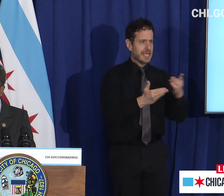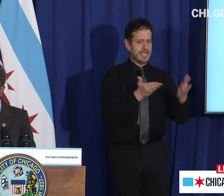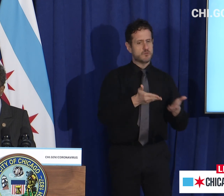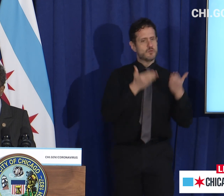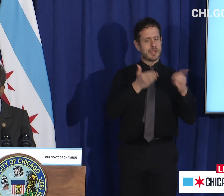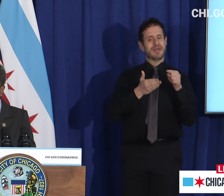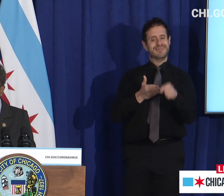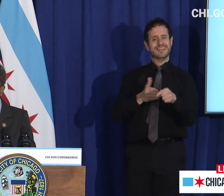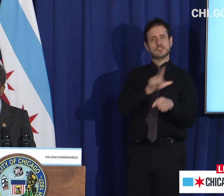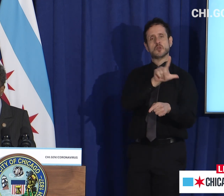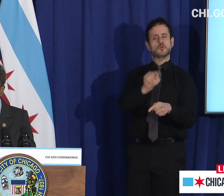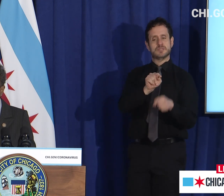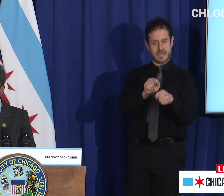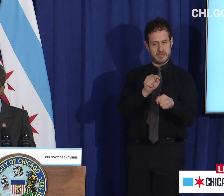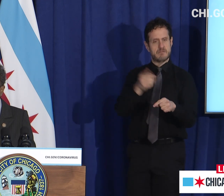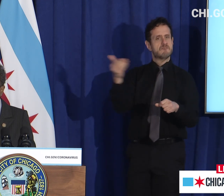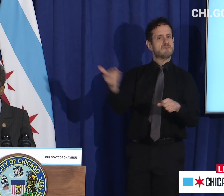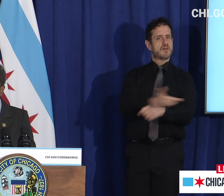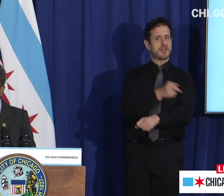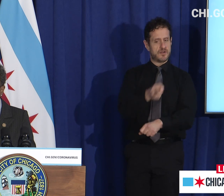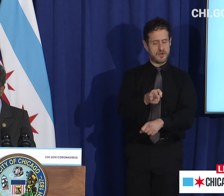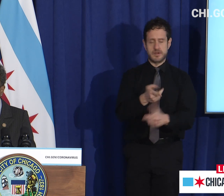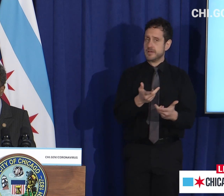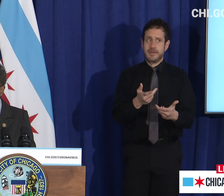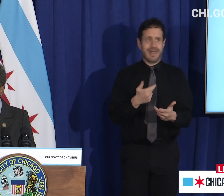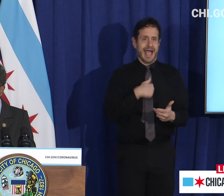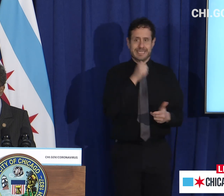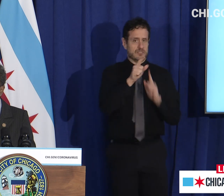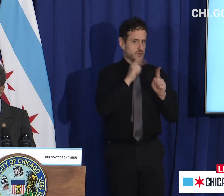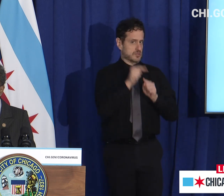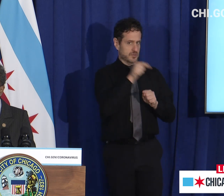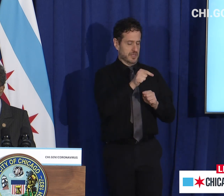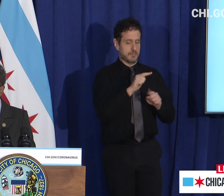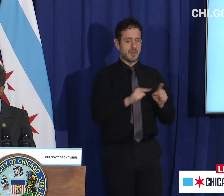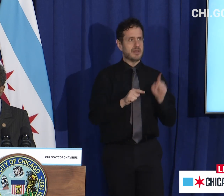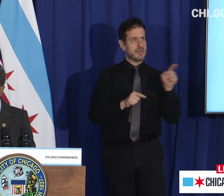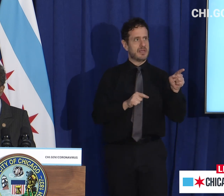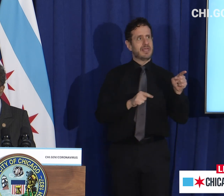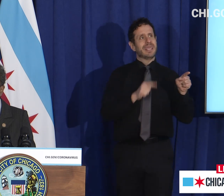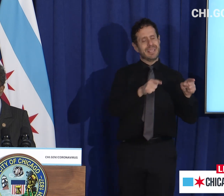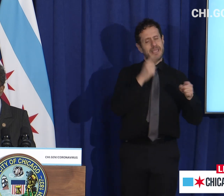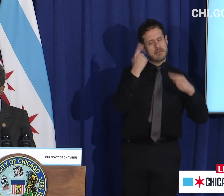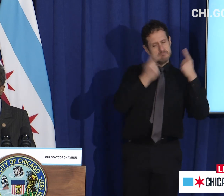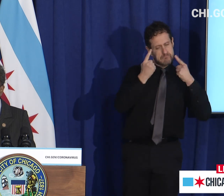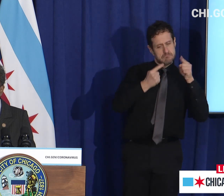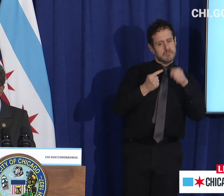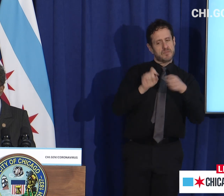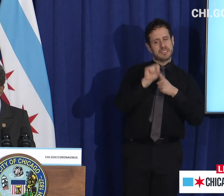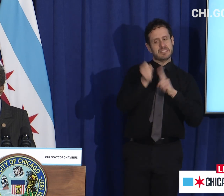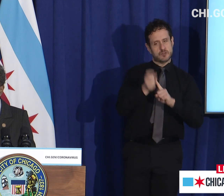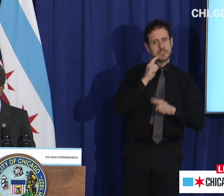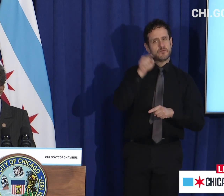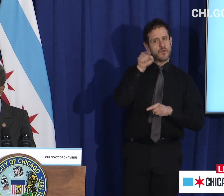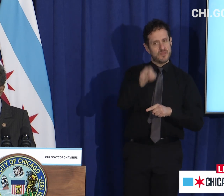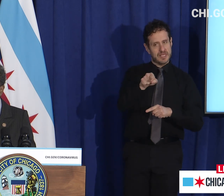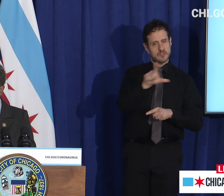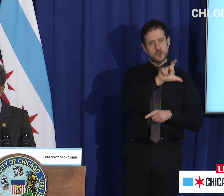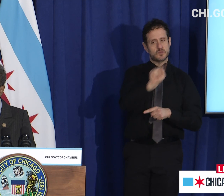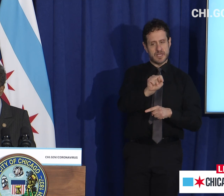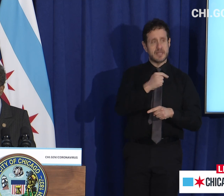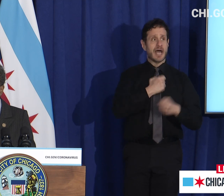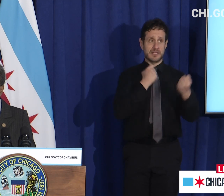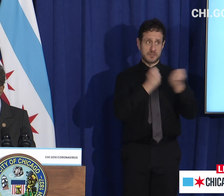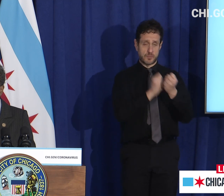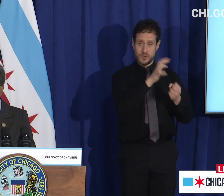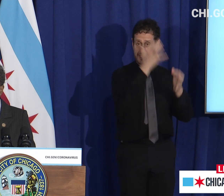and the circumstances regarding that particular lieutenant, and I support the decision that